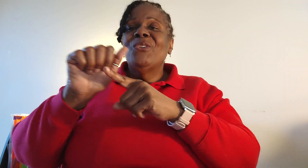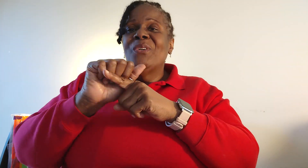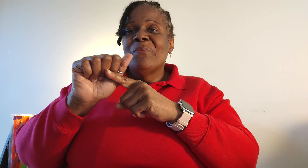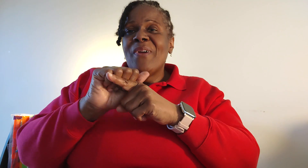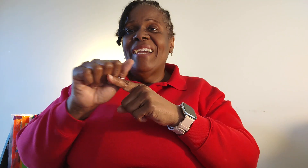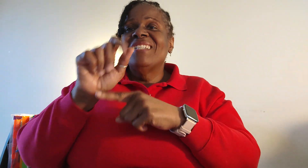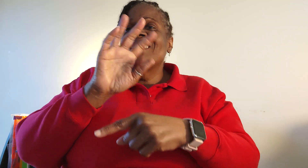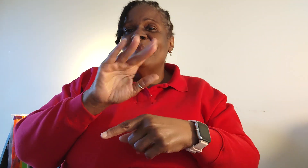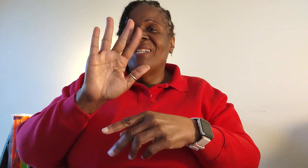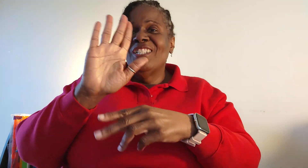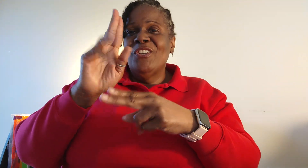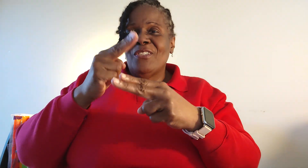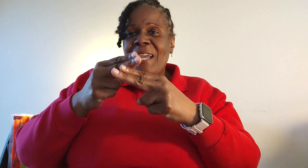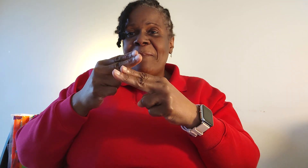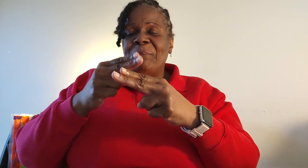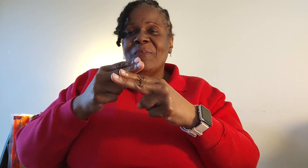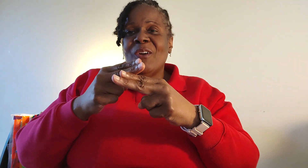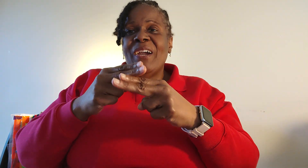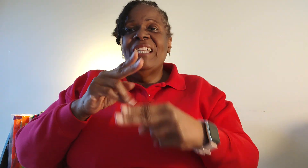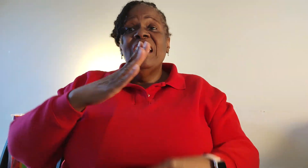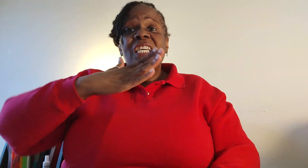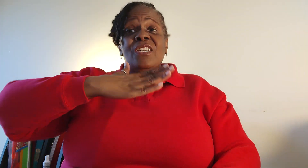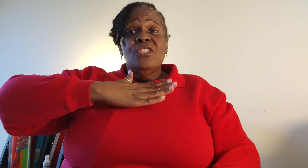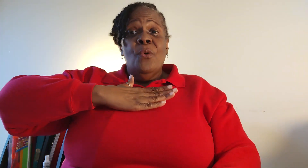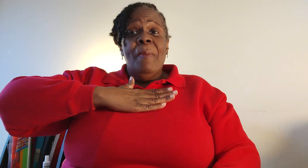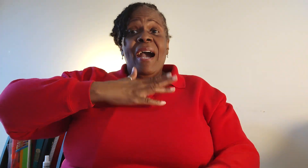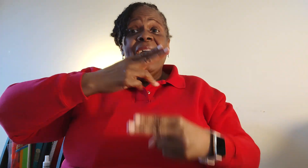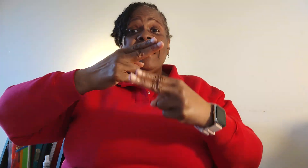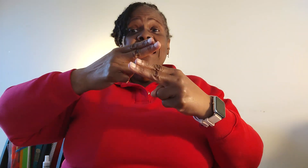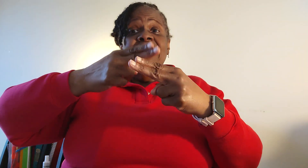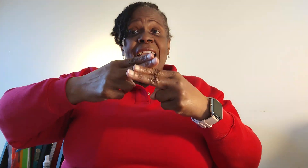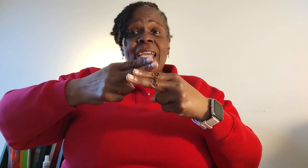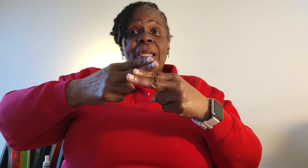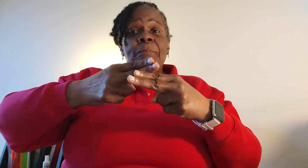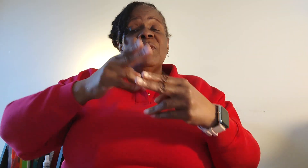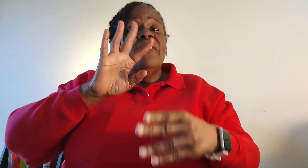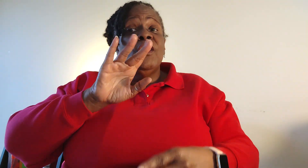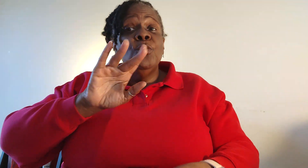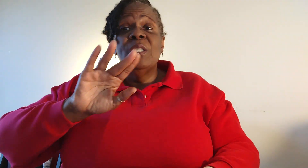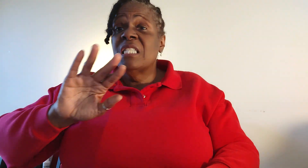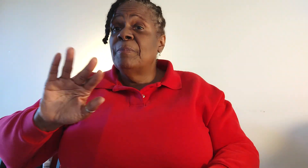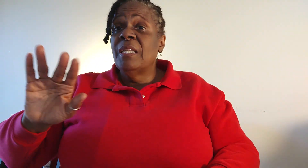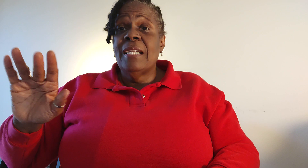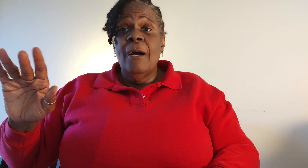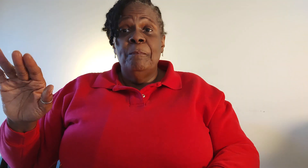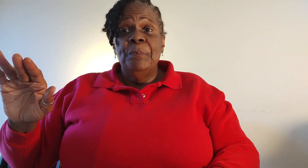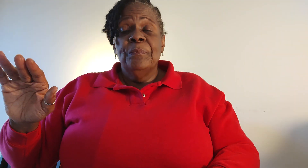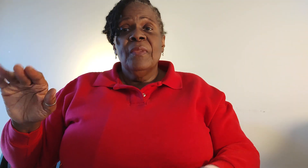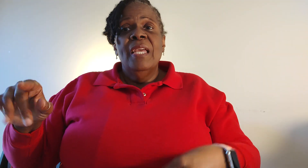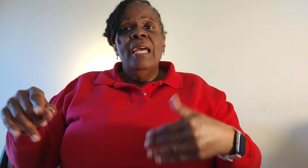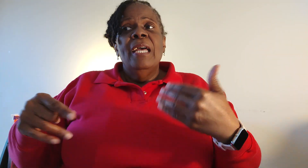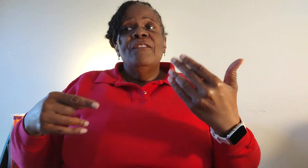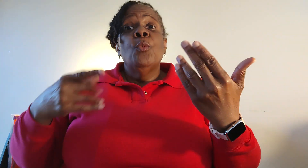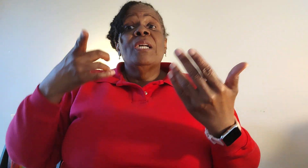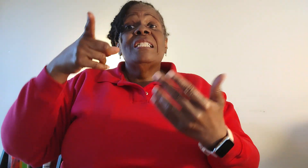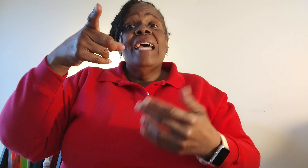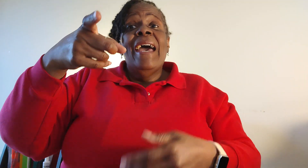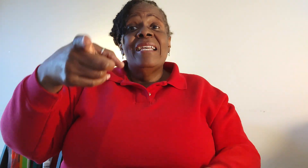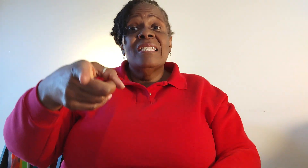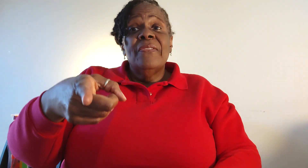can practice spelling your name. All right? So my name, and then you would just spell it out. If you wanted to ask